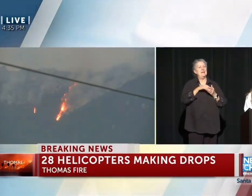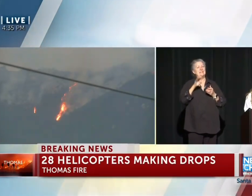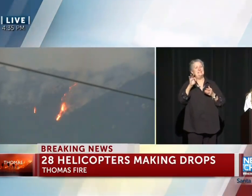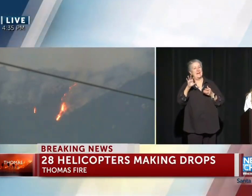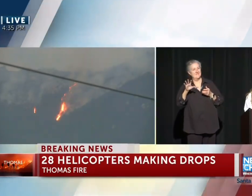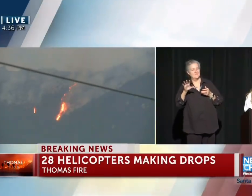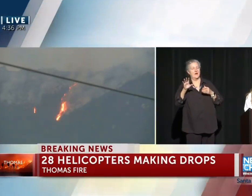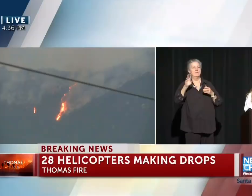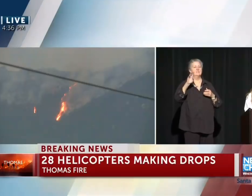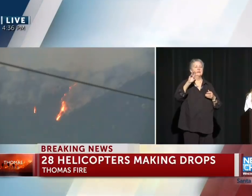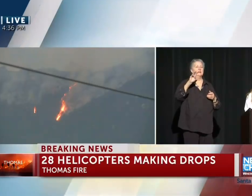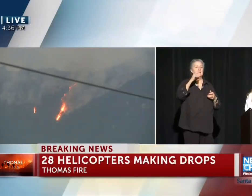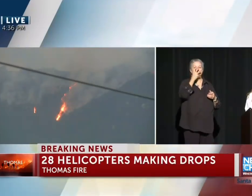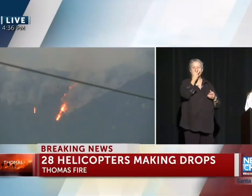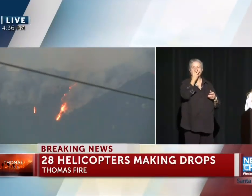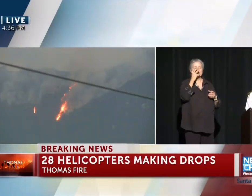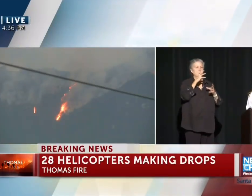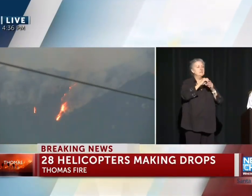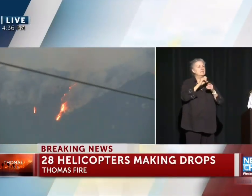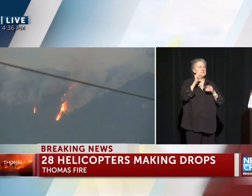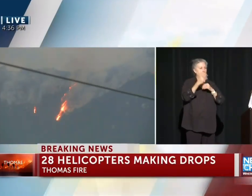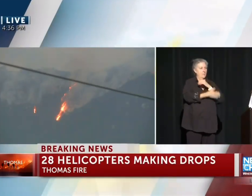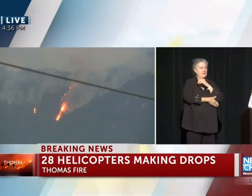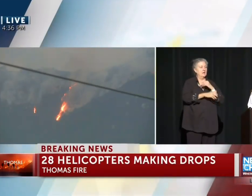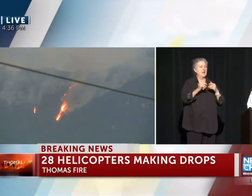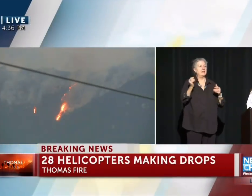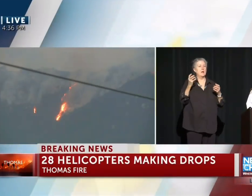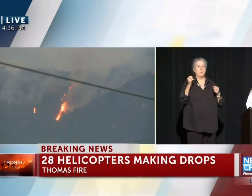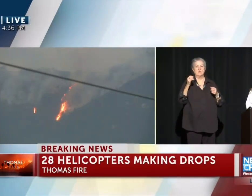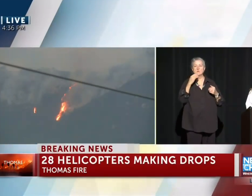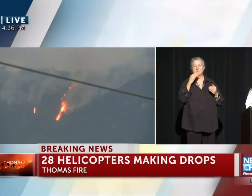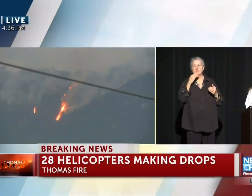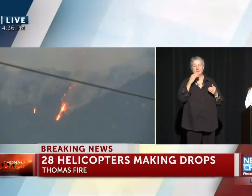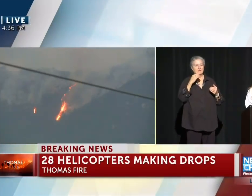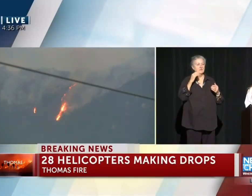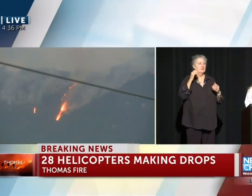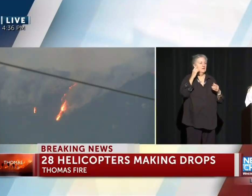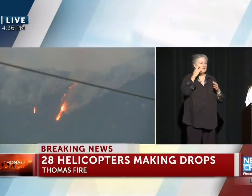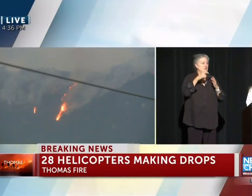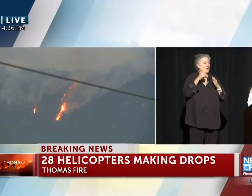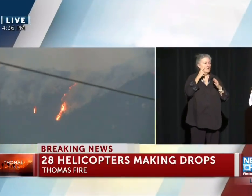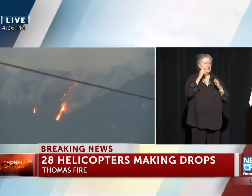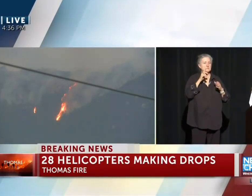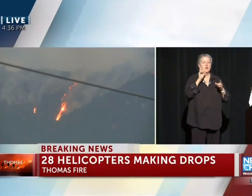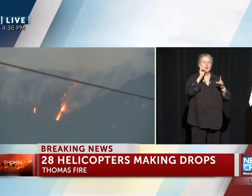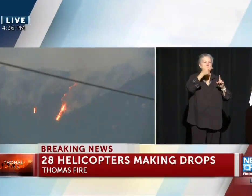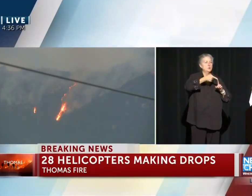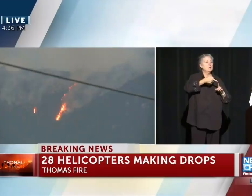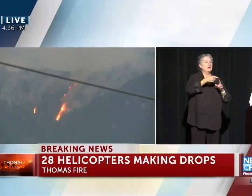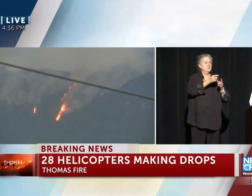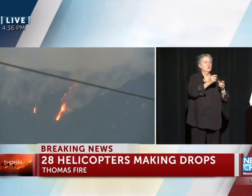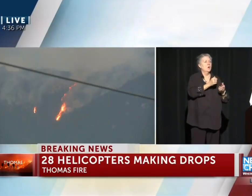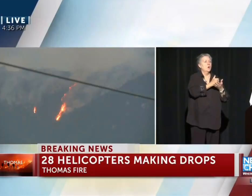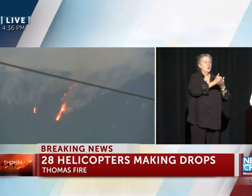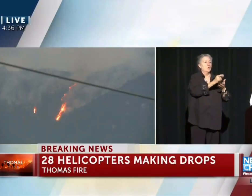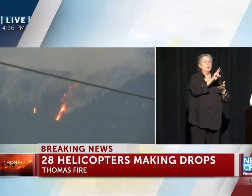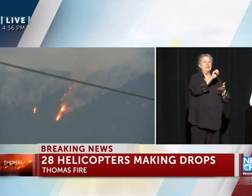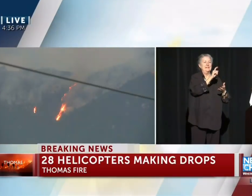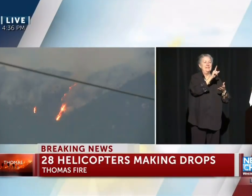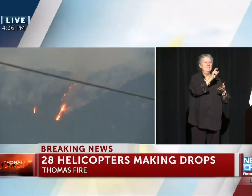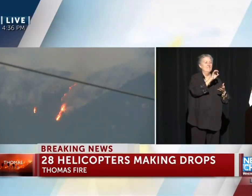300,095 masks within Santa Barbara County, and I want to thank and acknowledge Direct Relief for their quick partnership